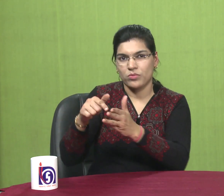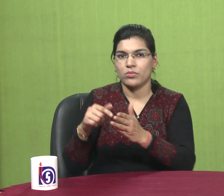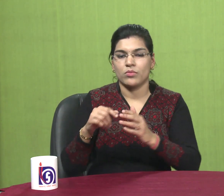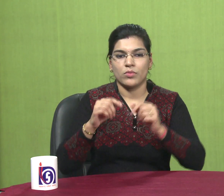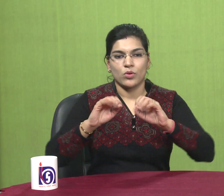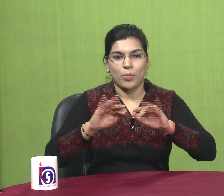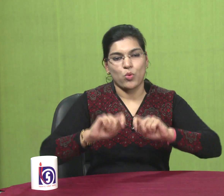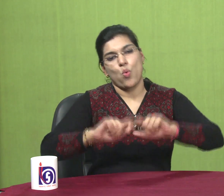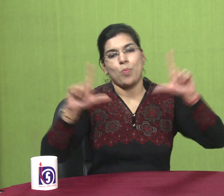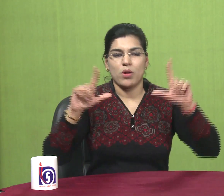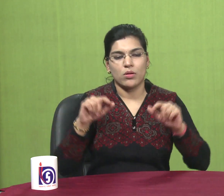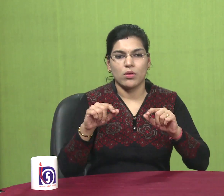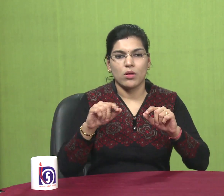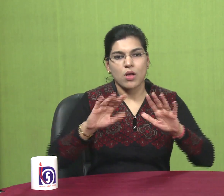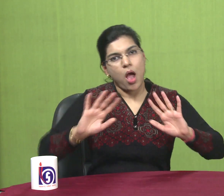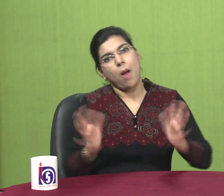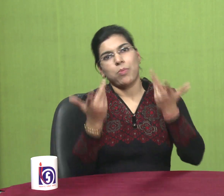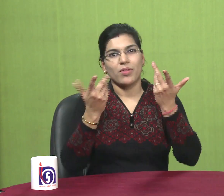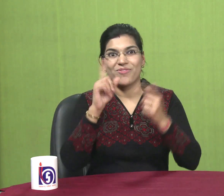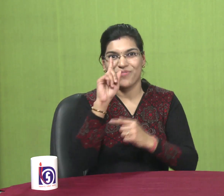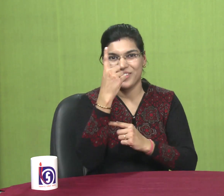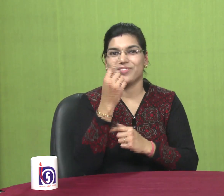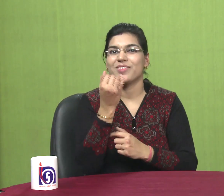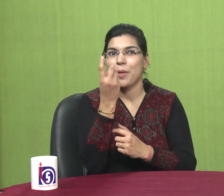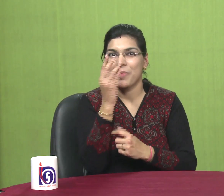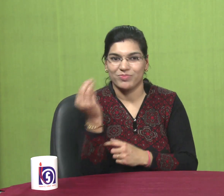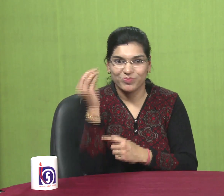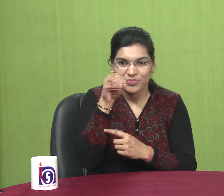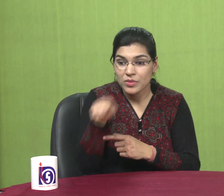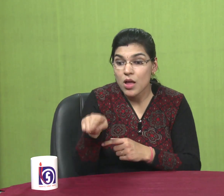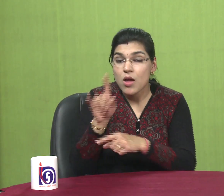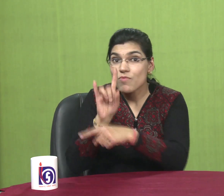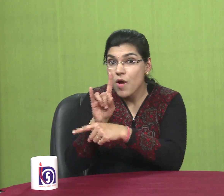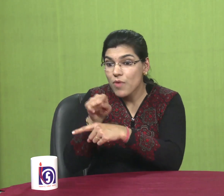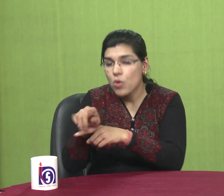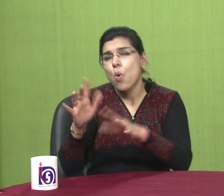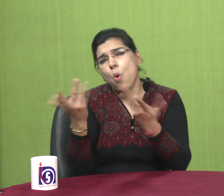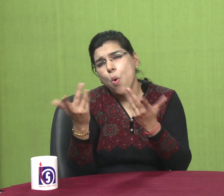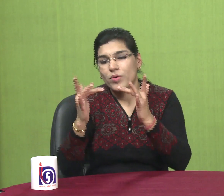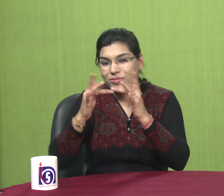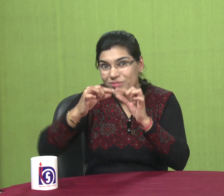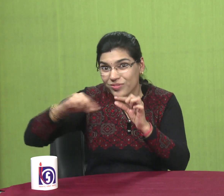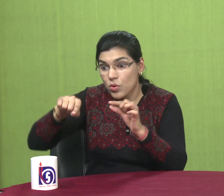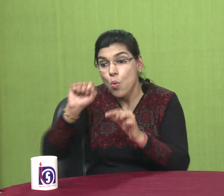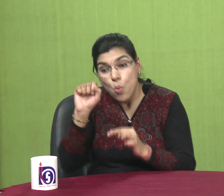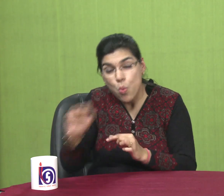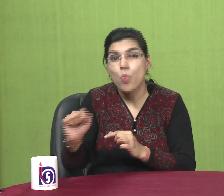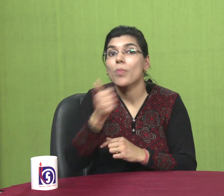Internet address, that is IP address, it is the number of the